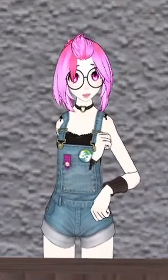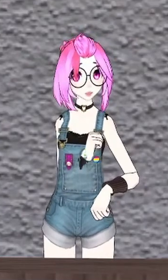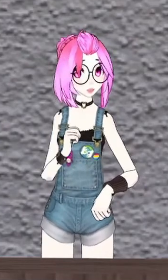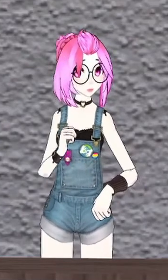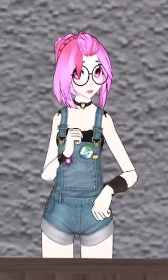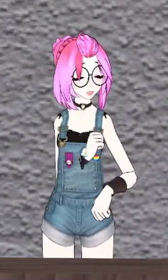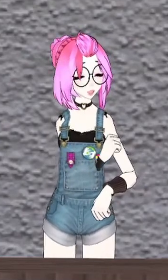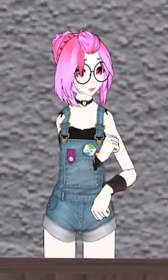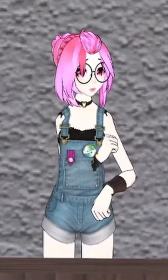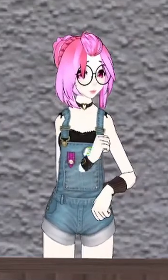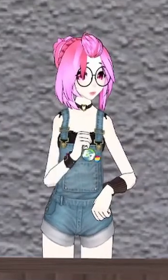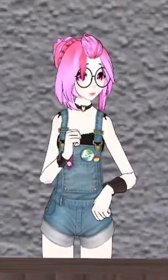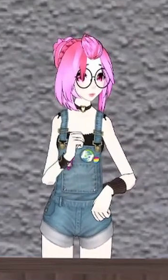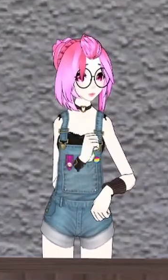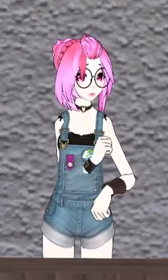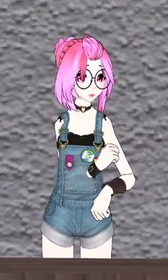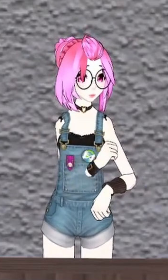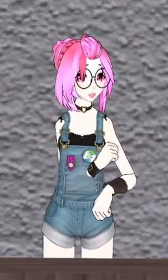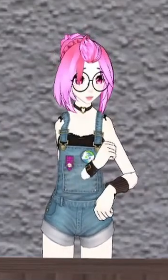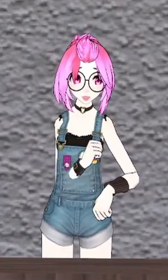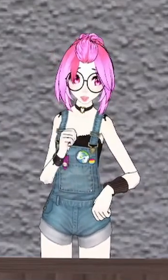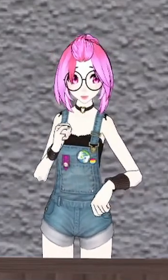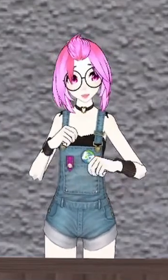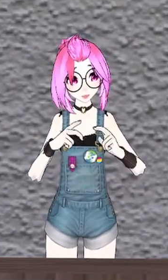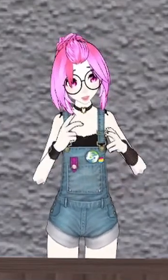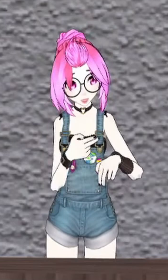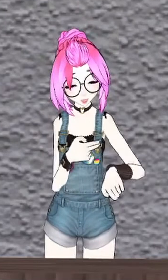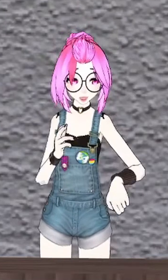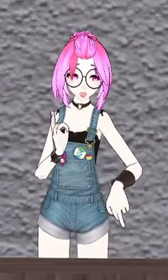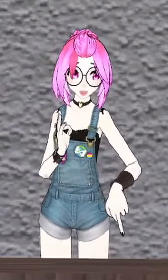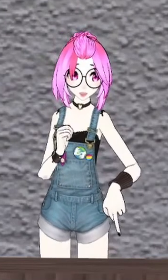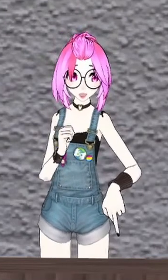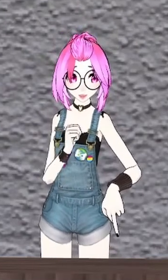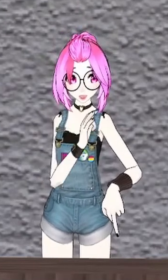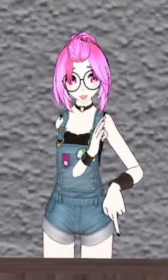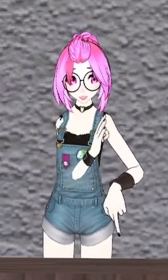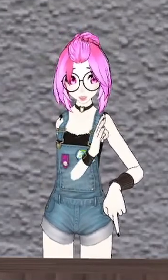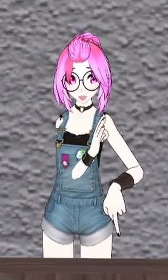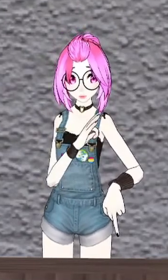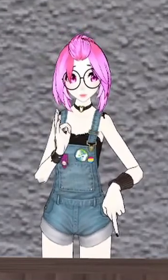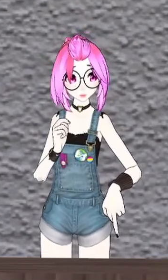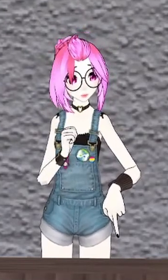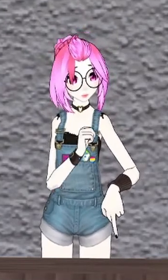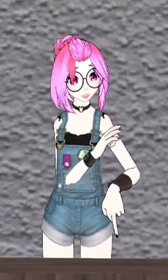that. Staff, okay? But usually you want to be going from an S to an F.